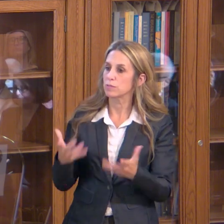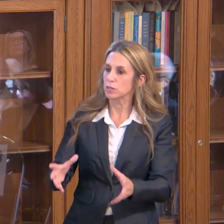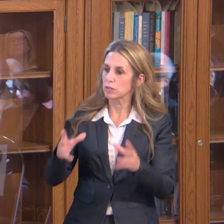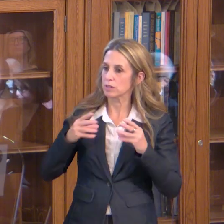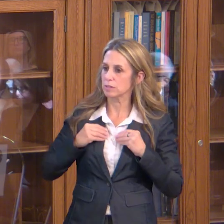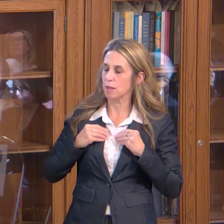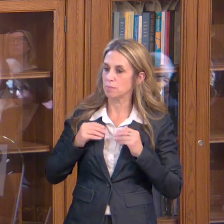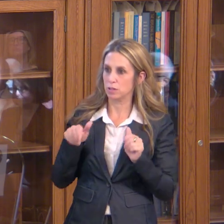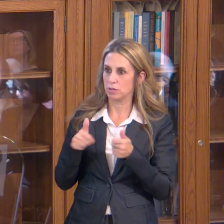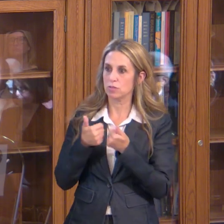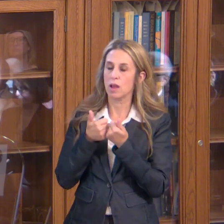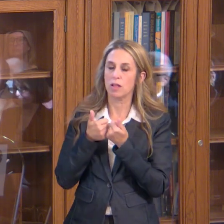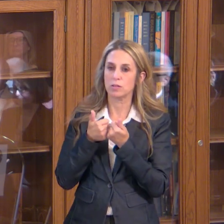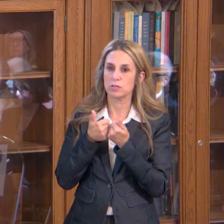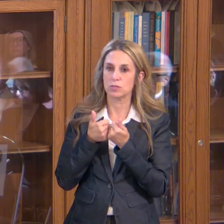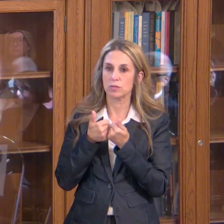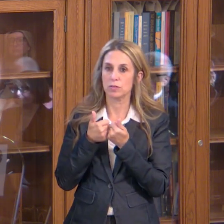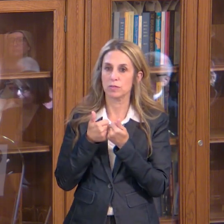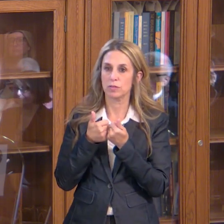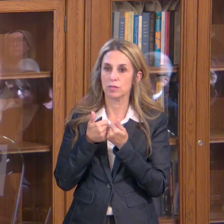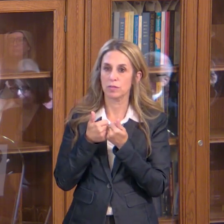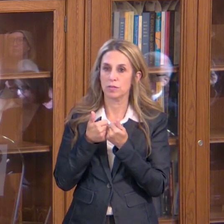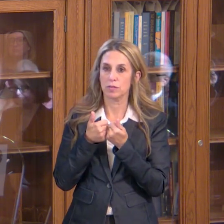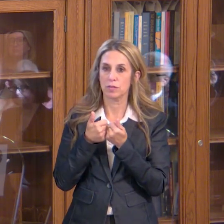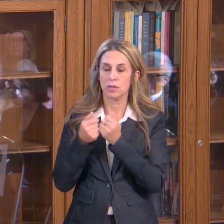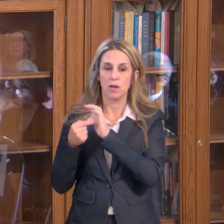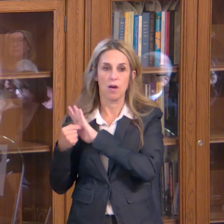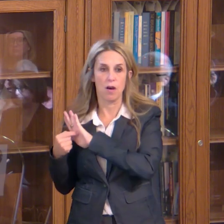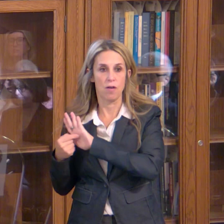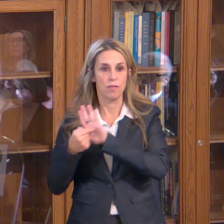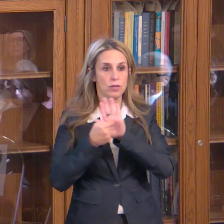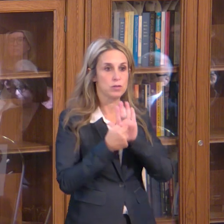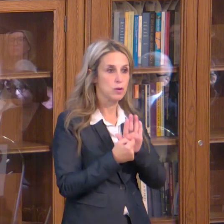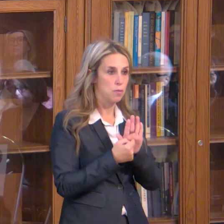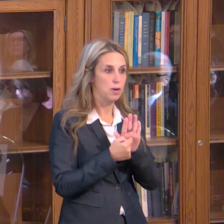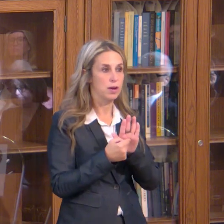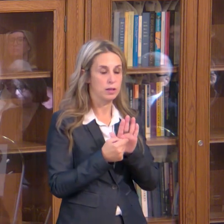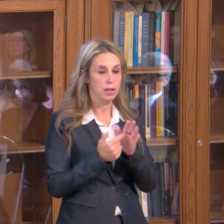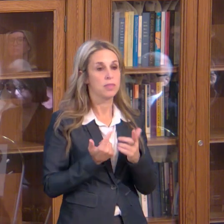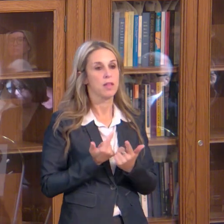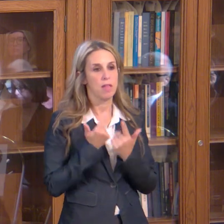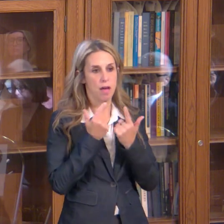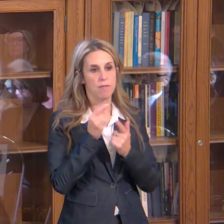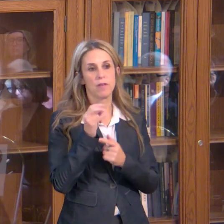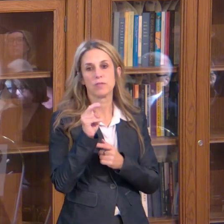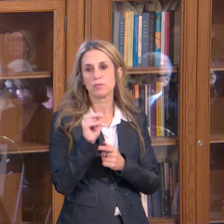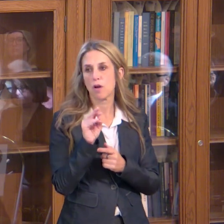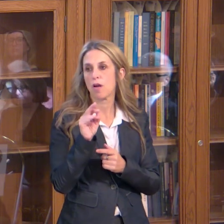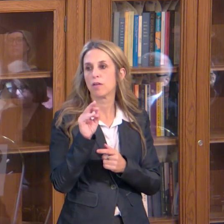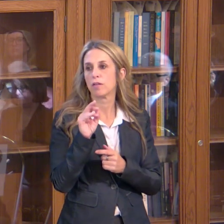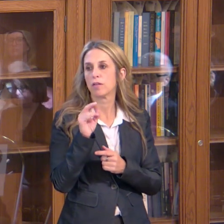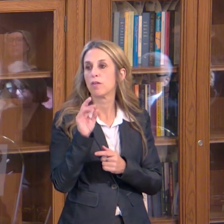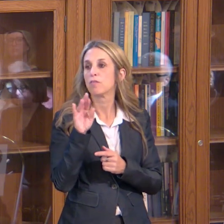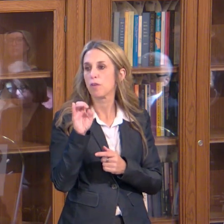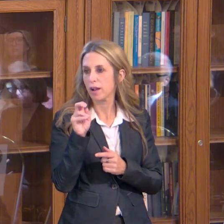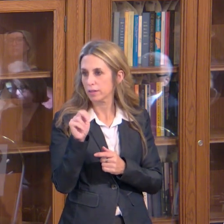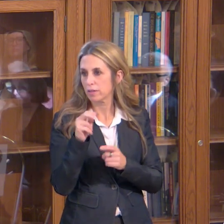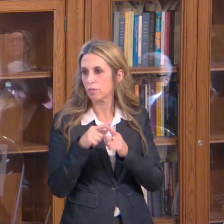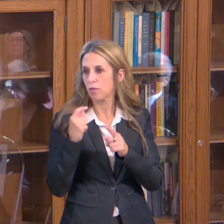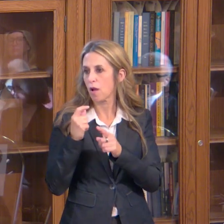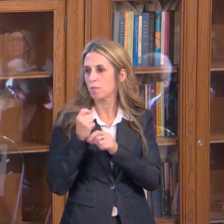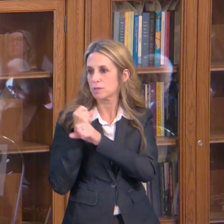challenge of bringing forward um through the life and work of Dr John Franklin From Slavery to Freedom